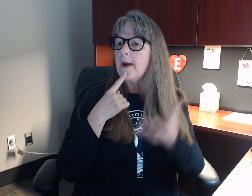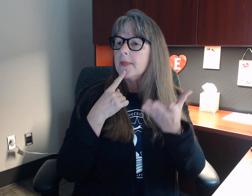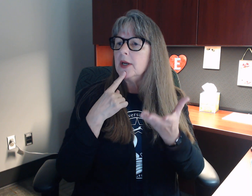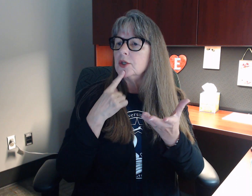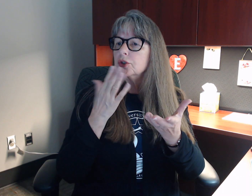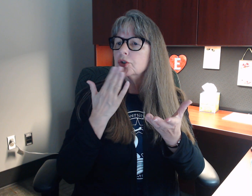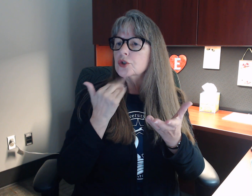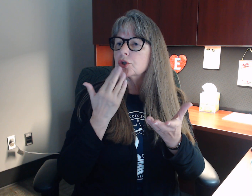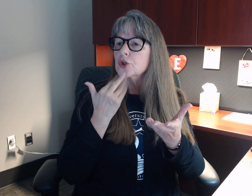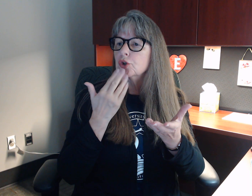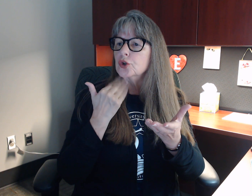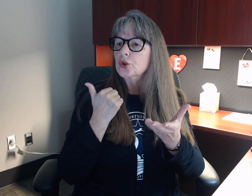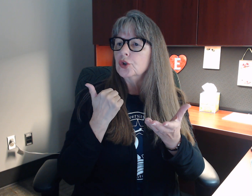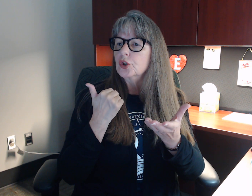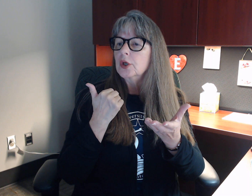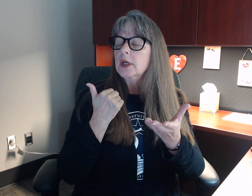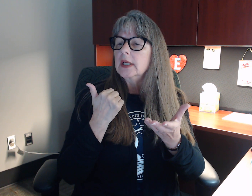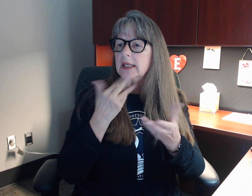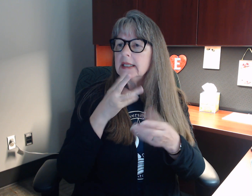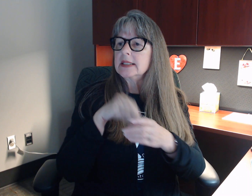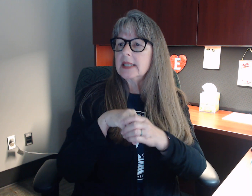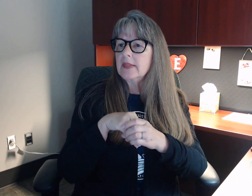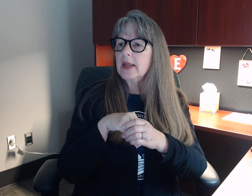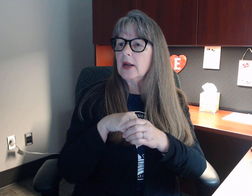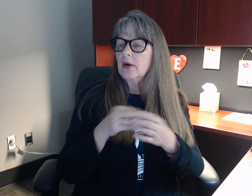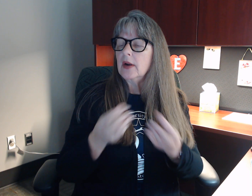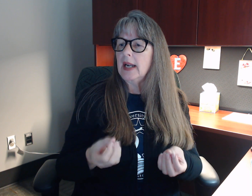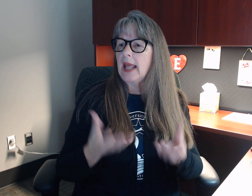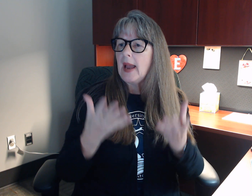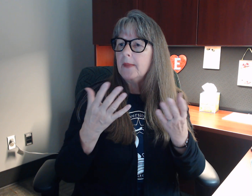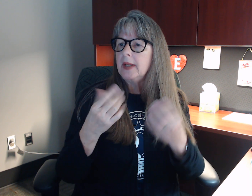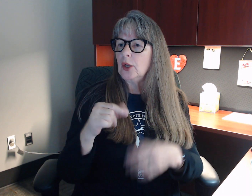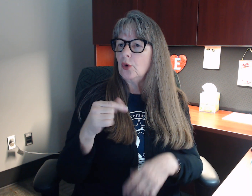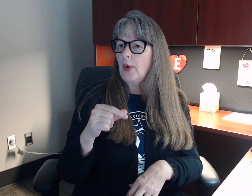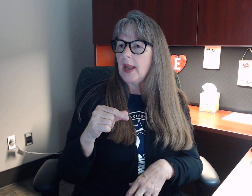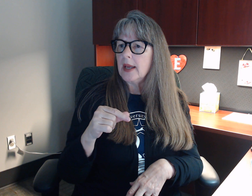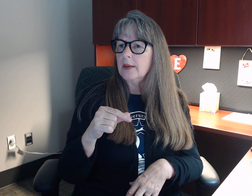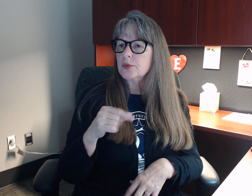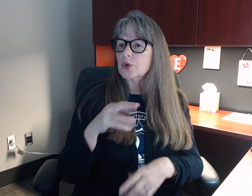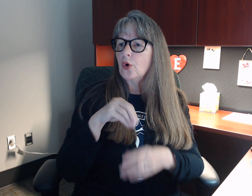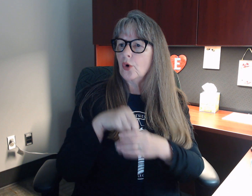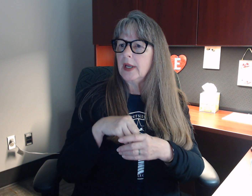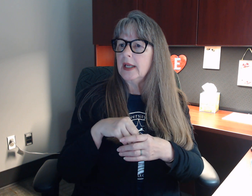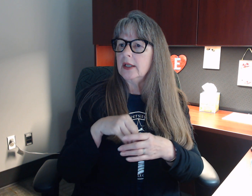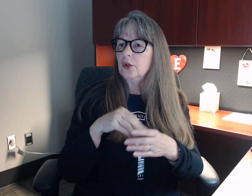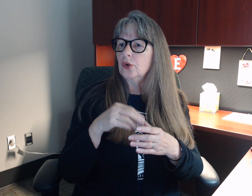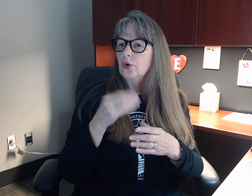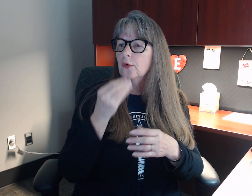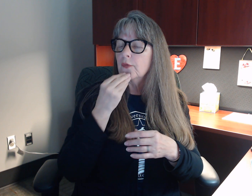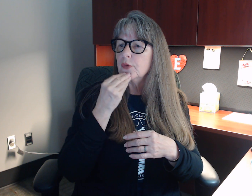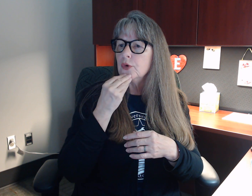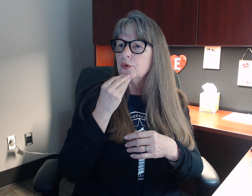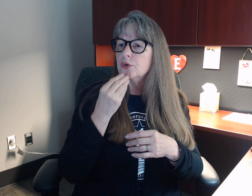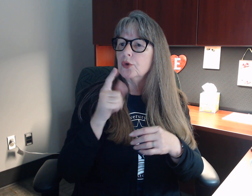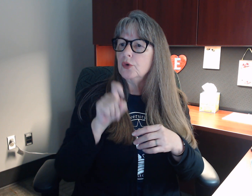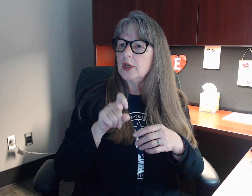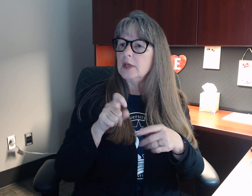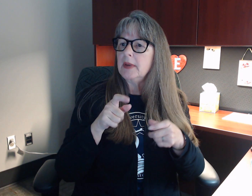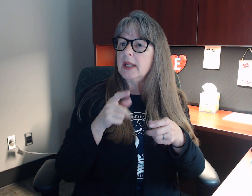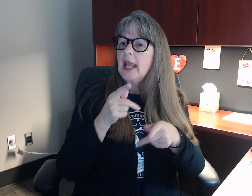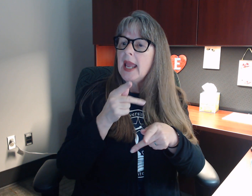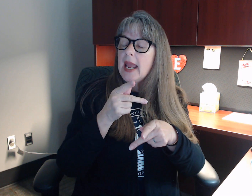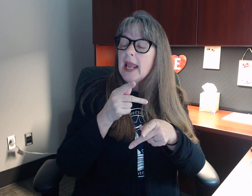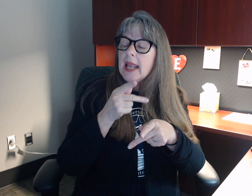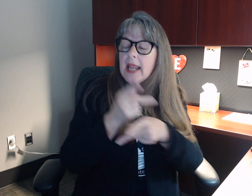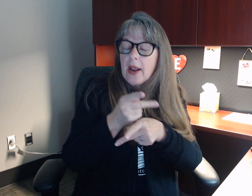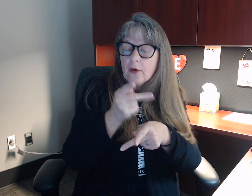much sugar is in there and how many grams are in your food. So you need to be